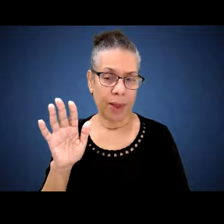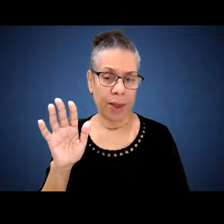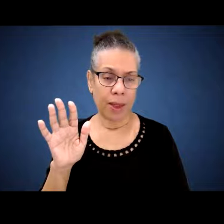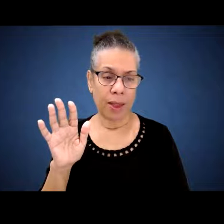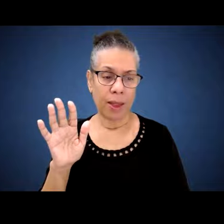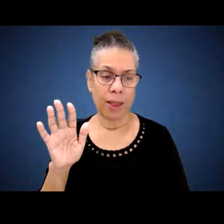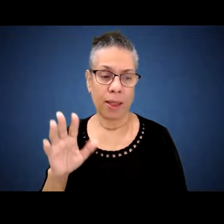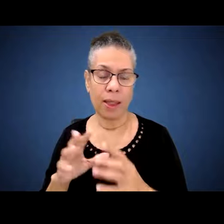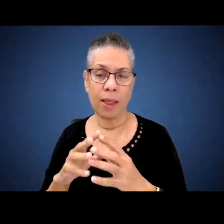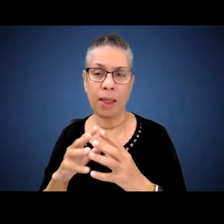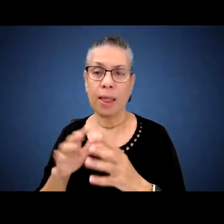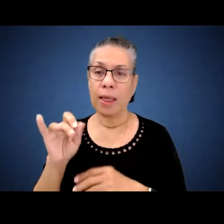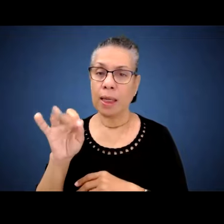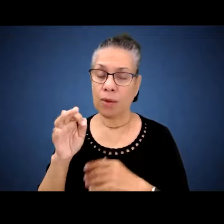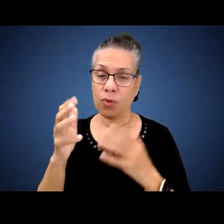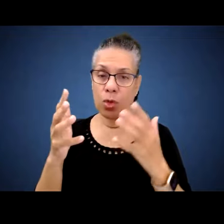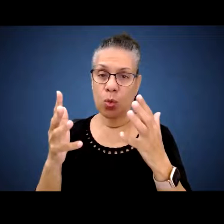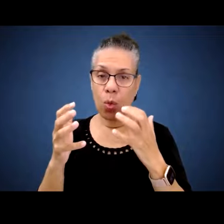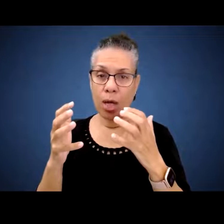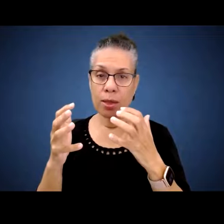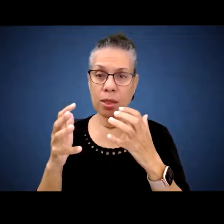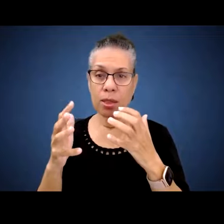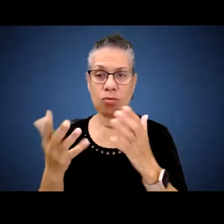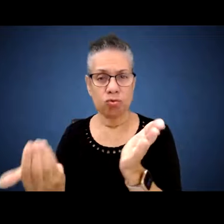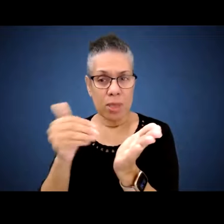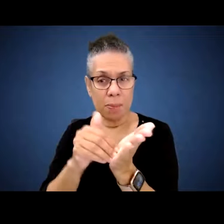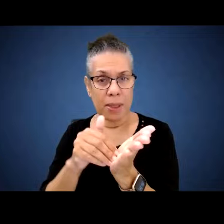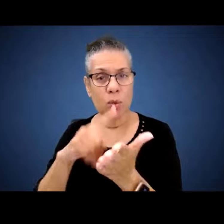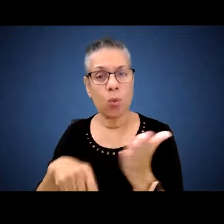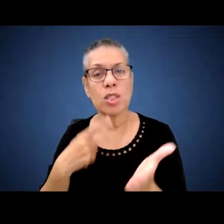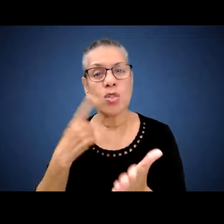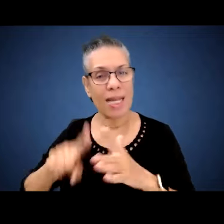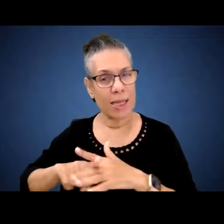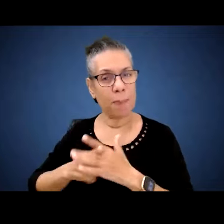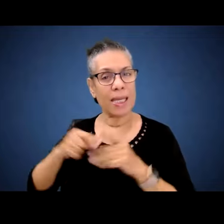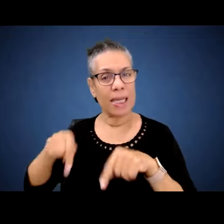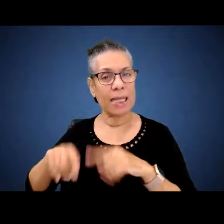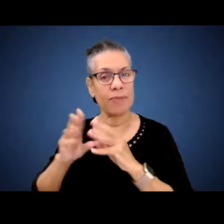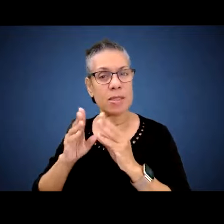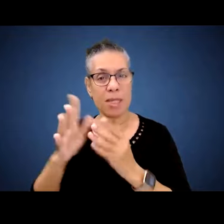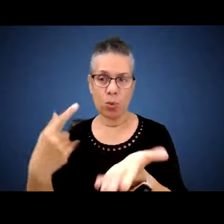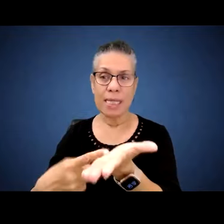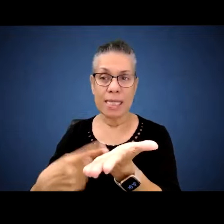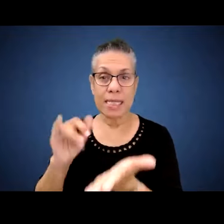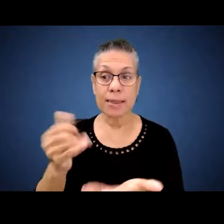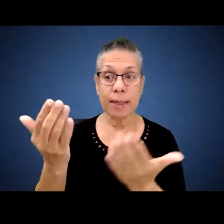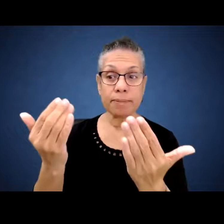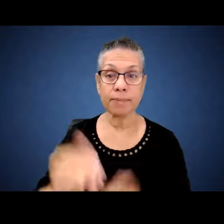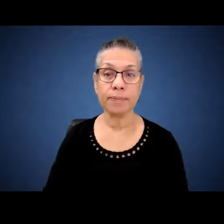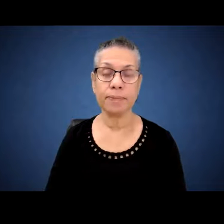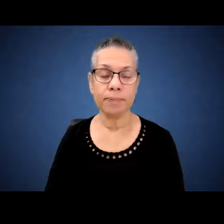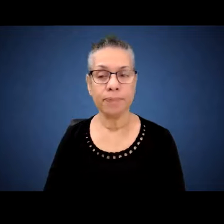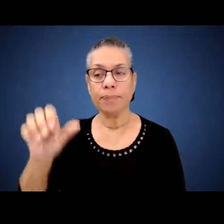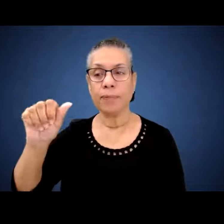thing, if you wanted to restate that now, that can launch this discussion. Well,